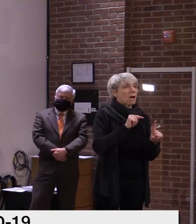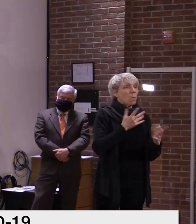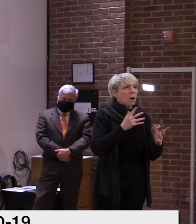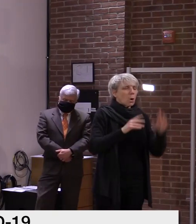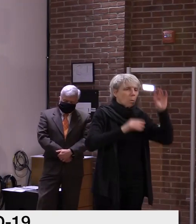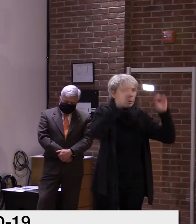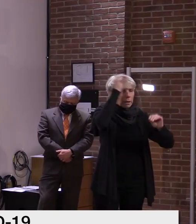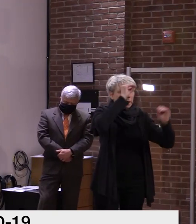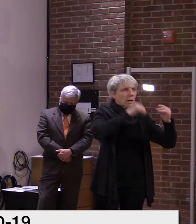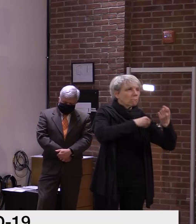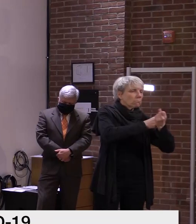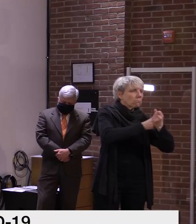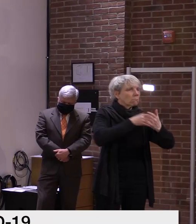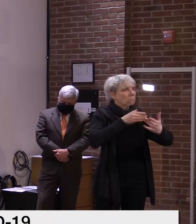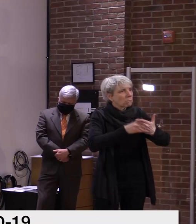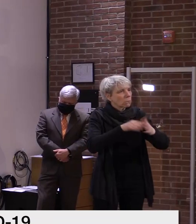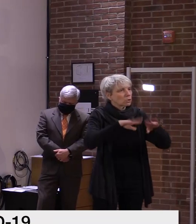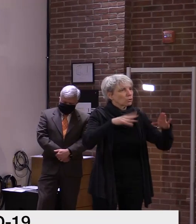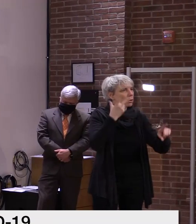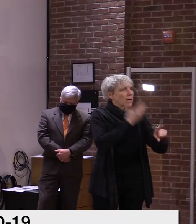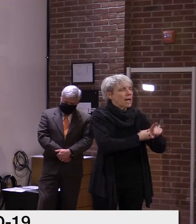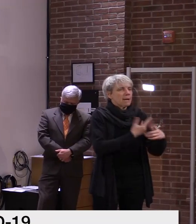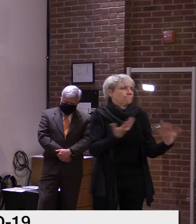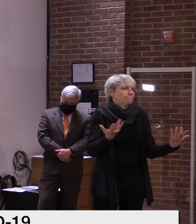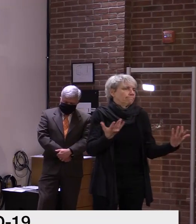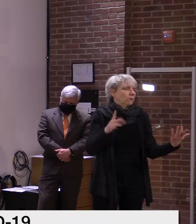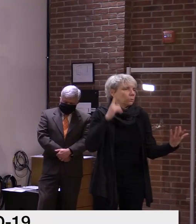data. We do know, though, that